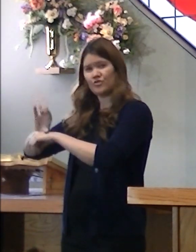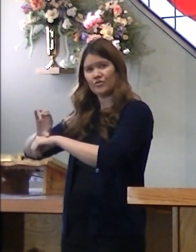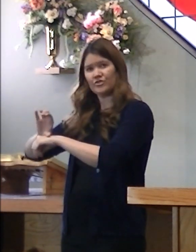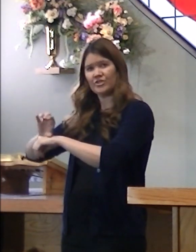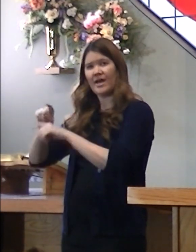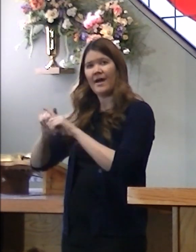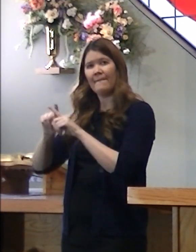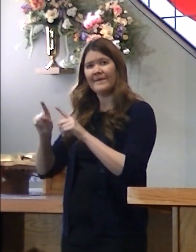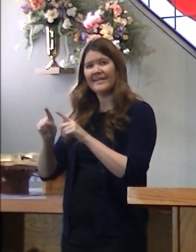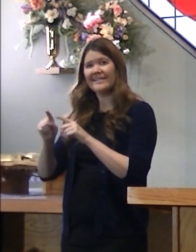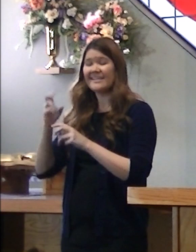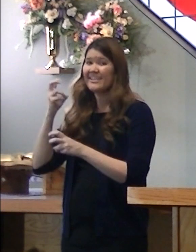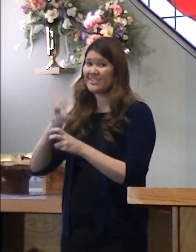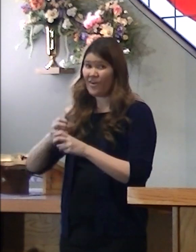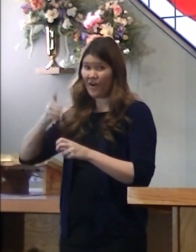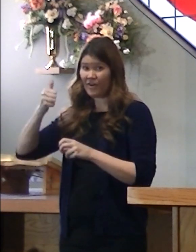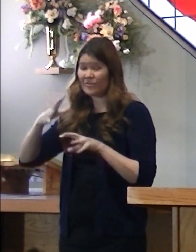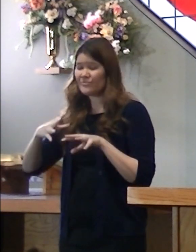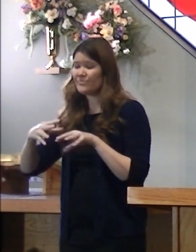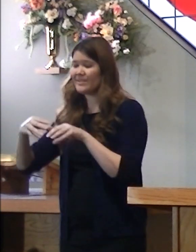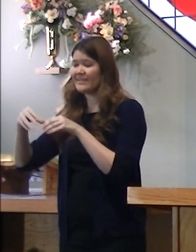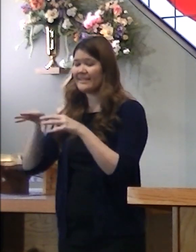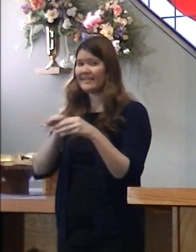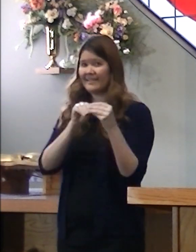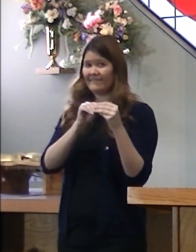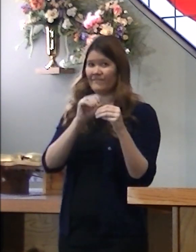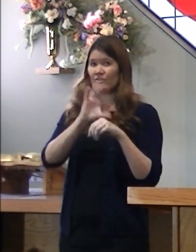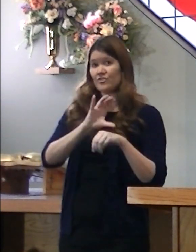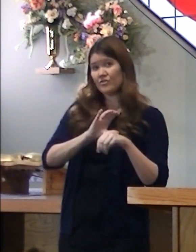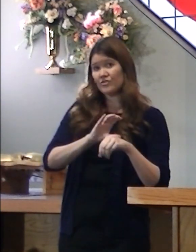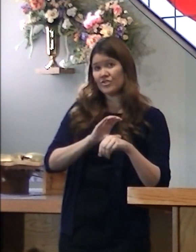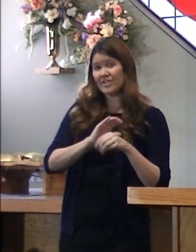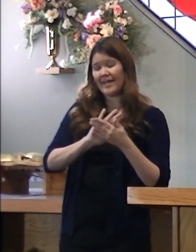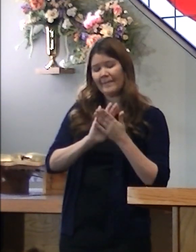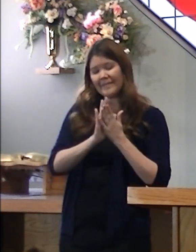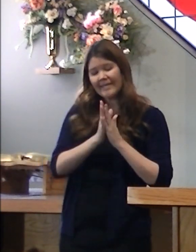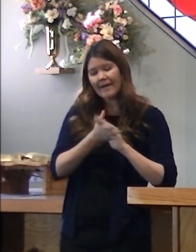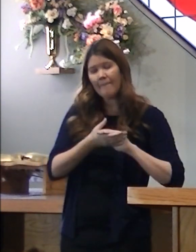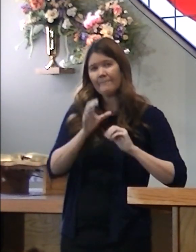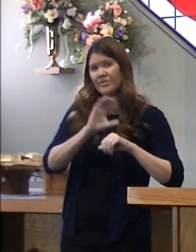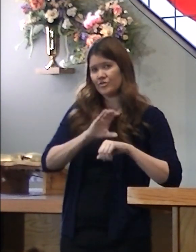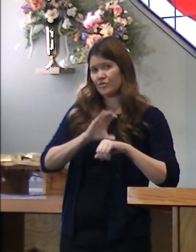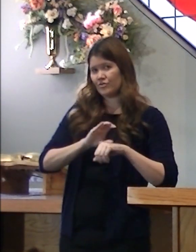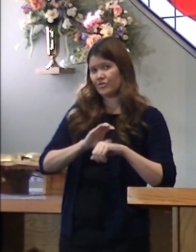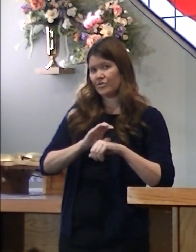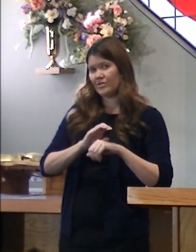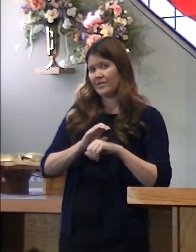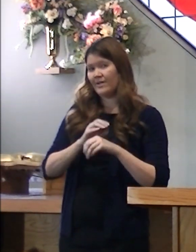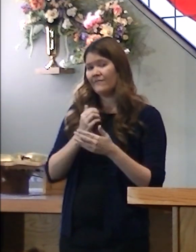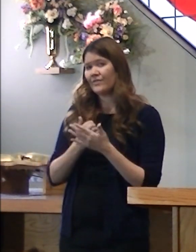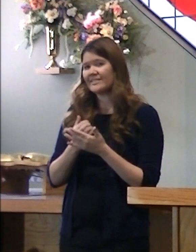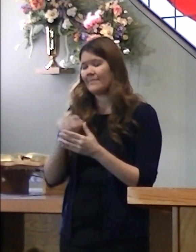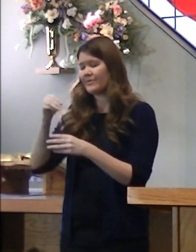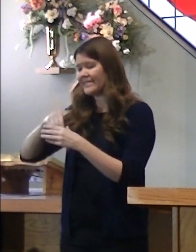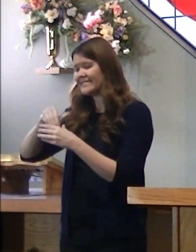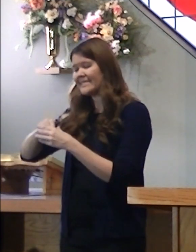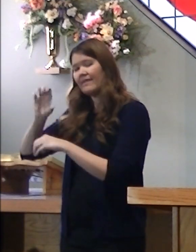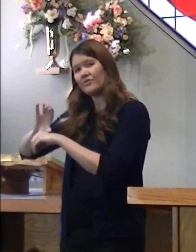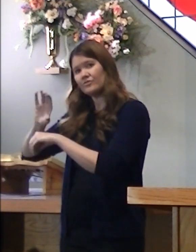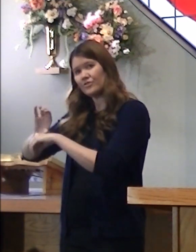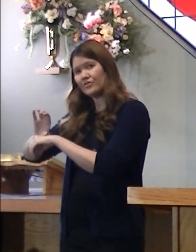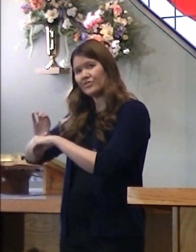but it's really much harder to go outside and be the church. For example, inside the